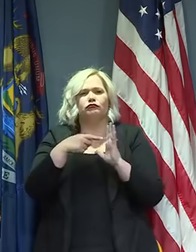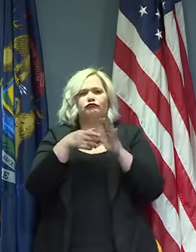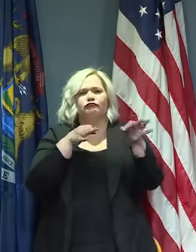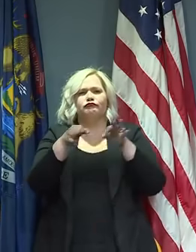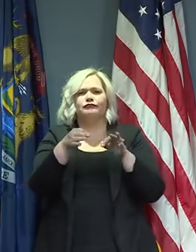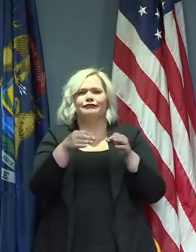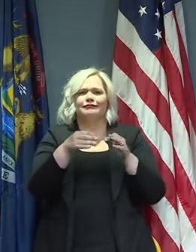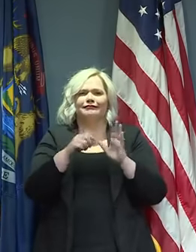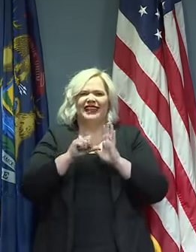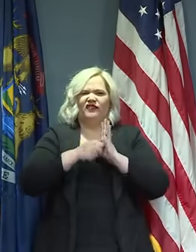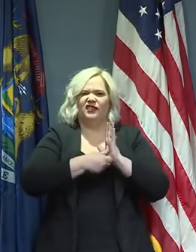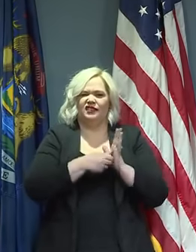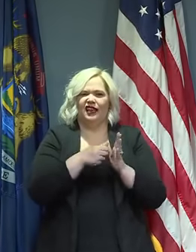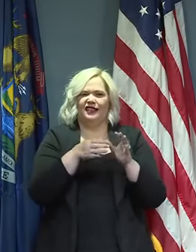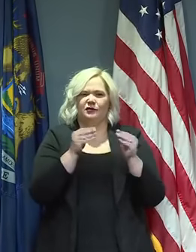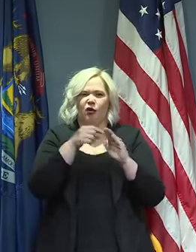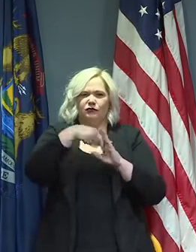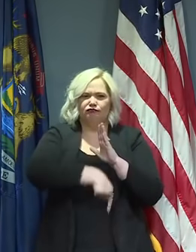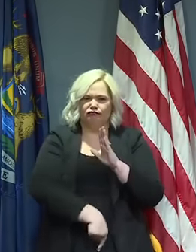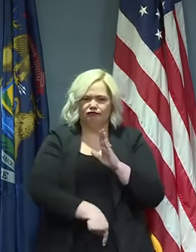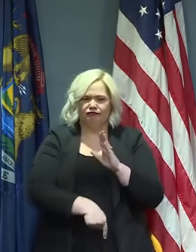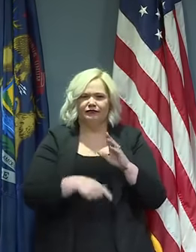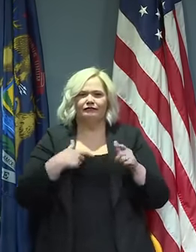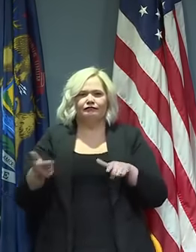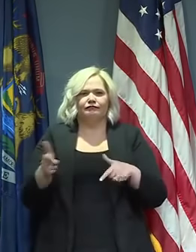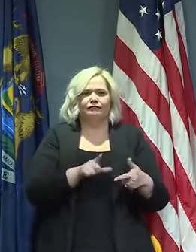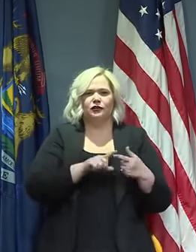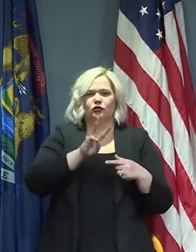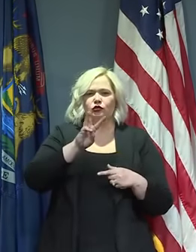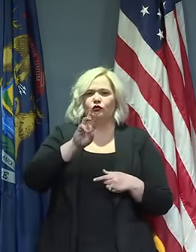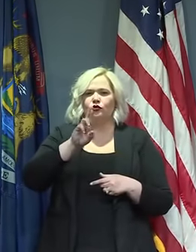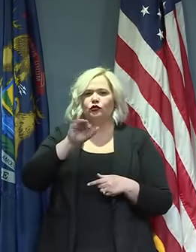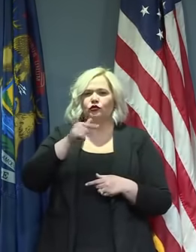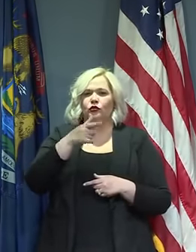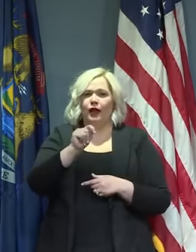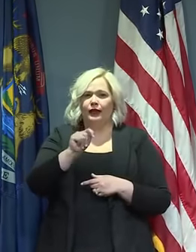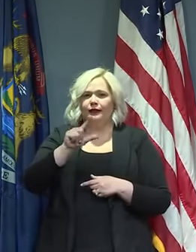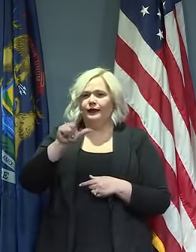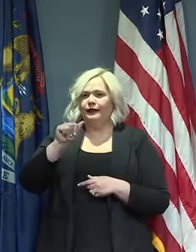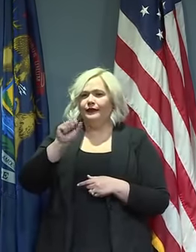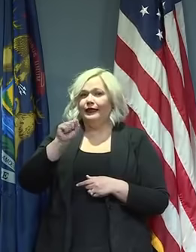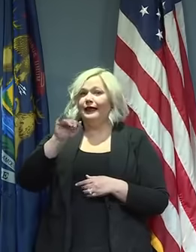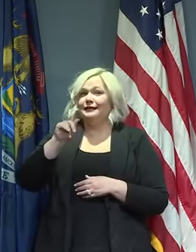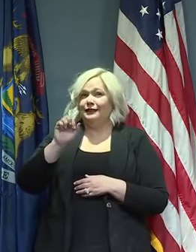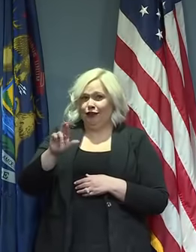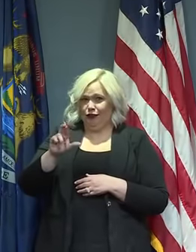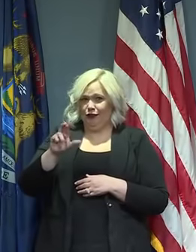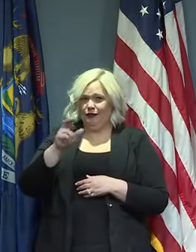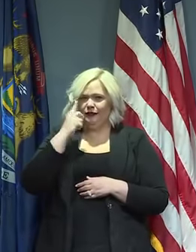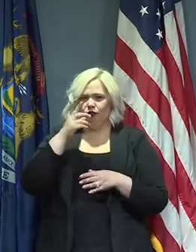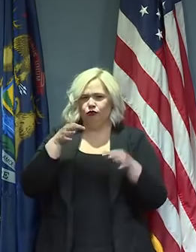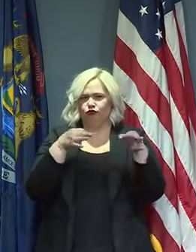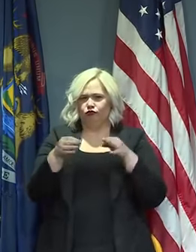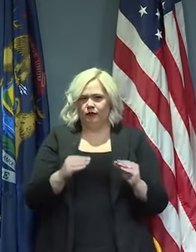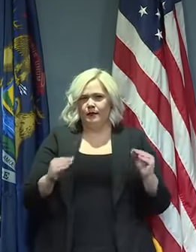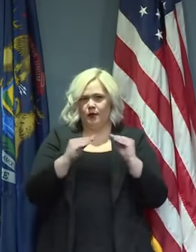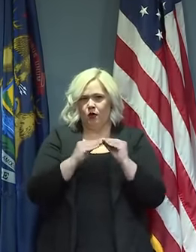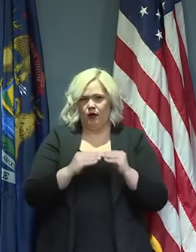just outlined. And I'm going to turn it over to Wright Lassiter to start that process. Wright, over to you.